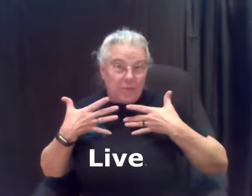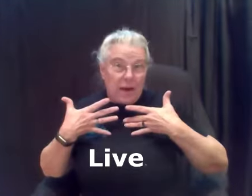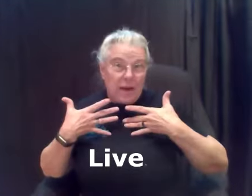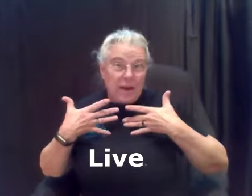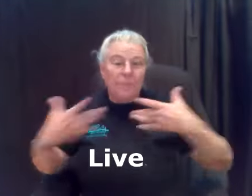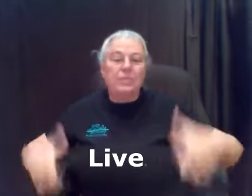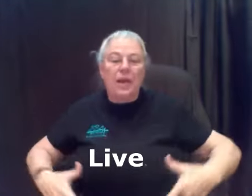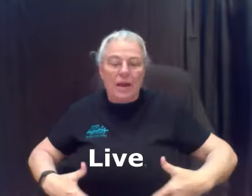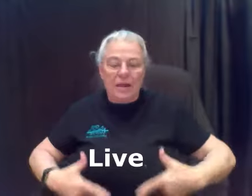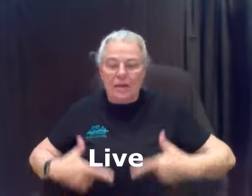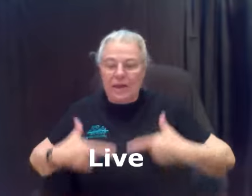body. Live.